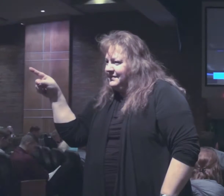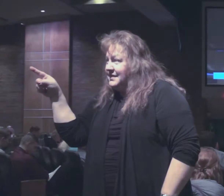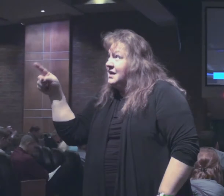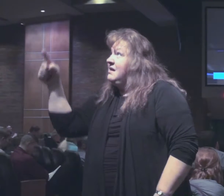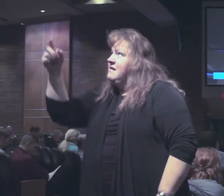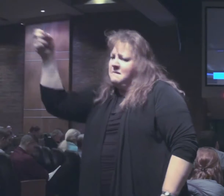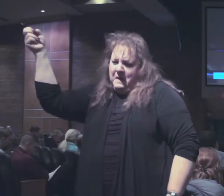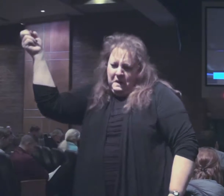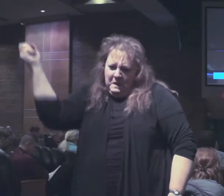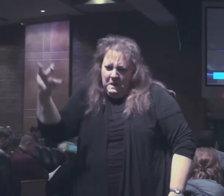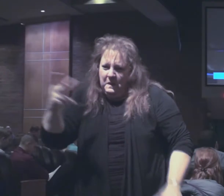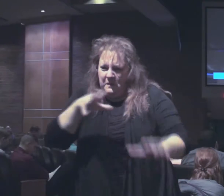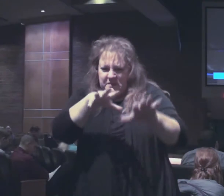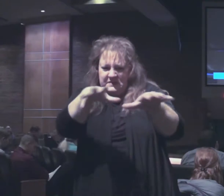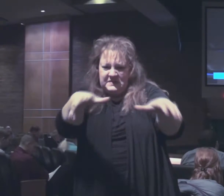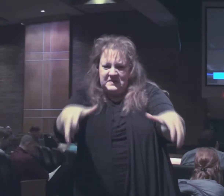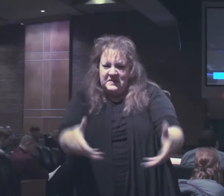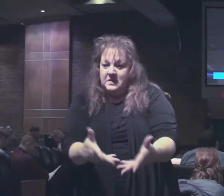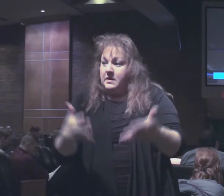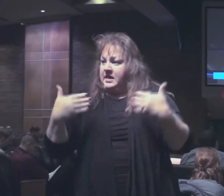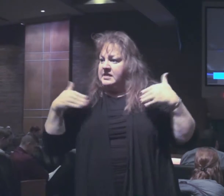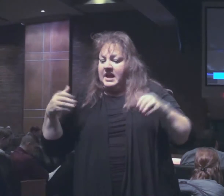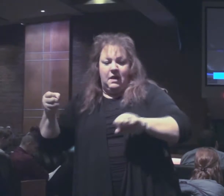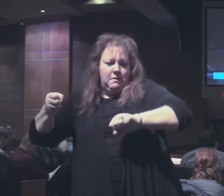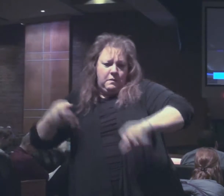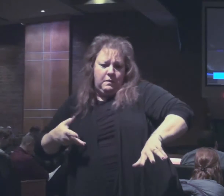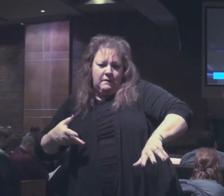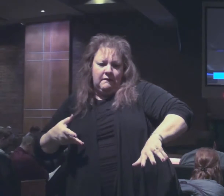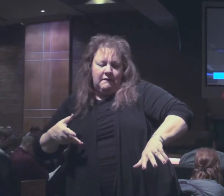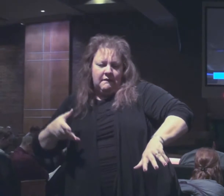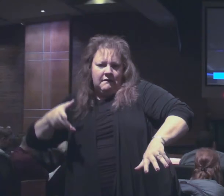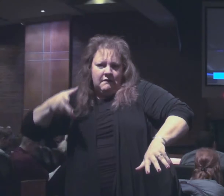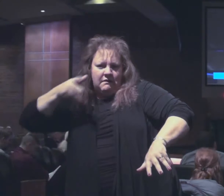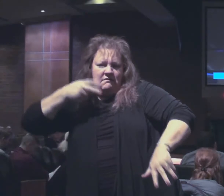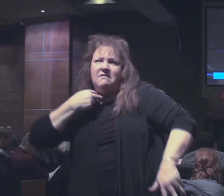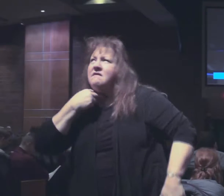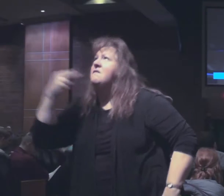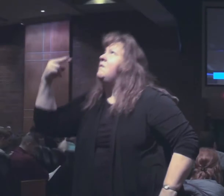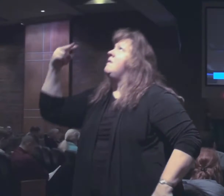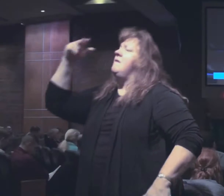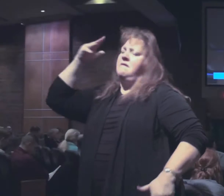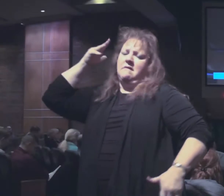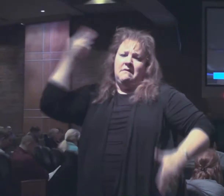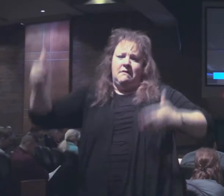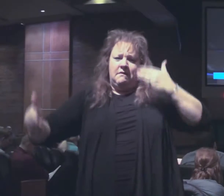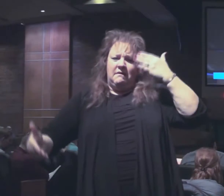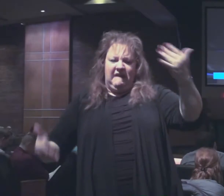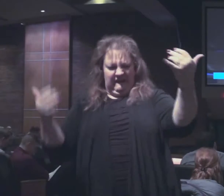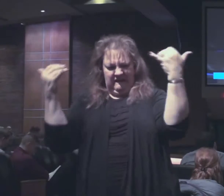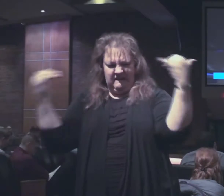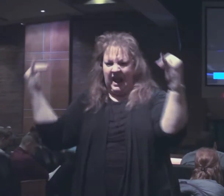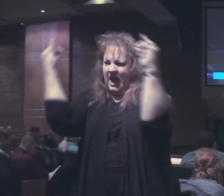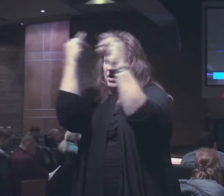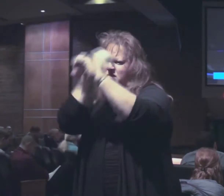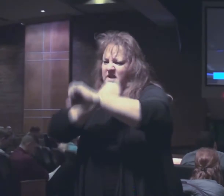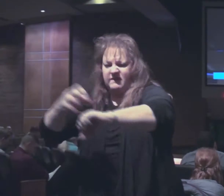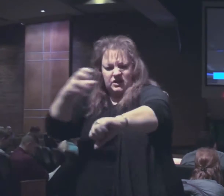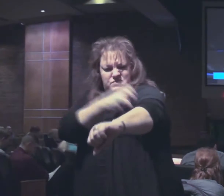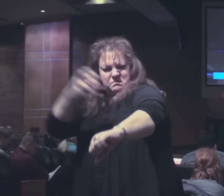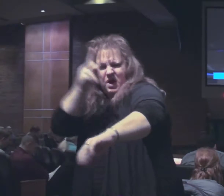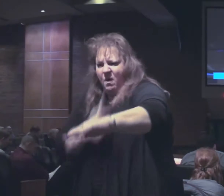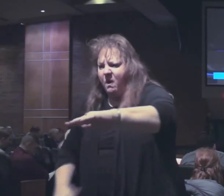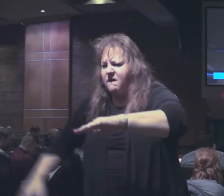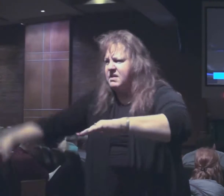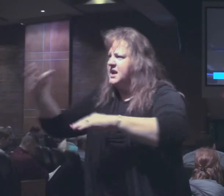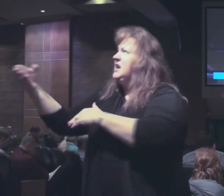thrown down to the earth. His angels were thrown down with him. I heard a loud voice in heaven saying, now the salvation and the power and the kingdom of